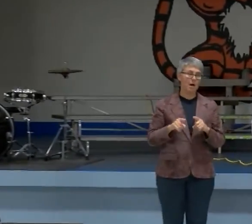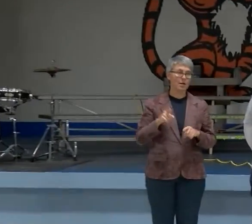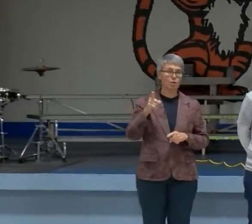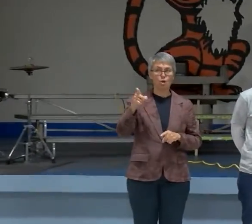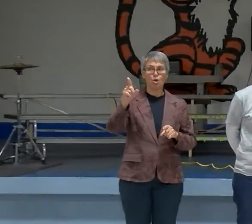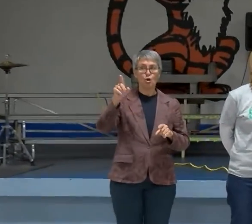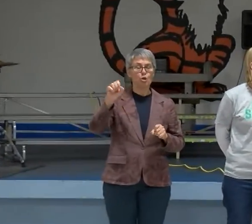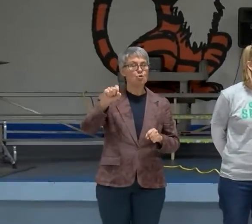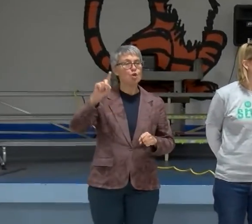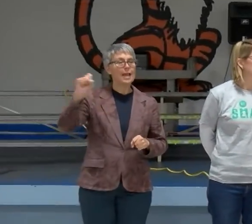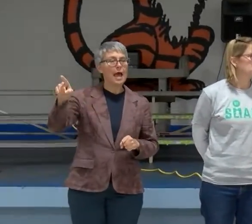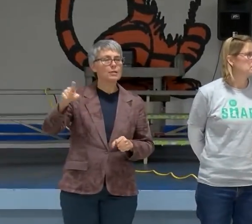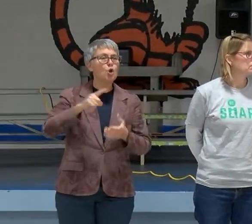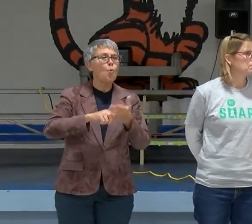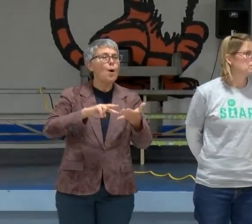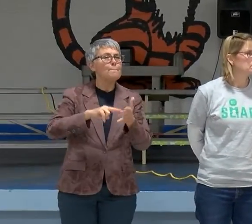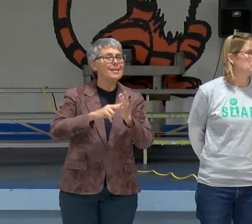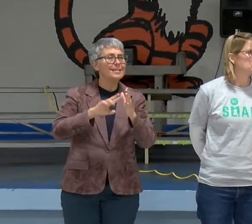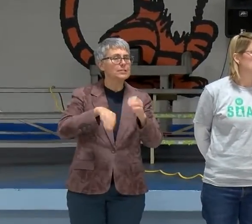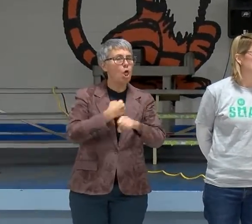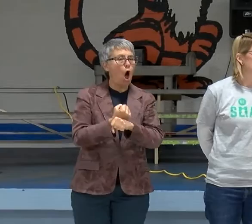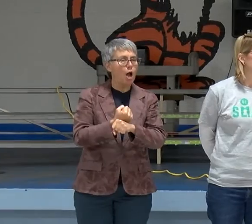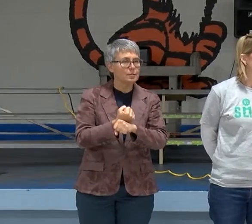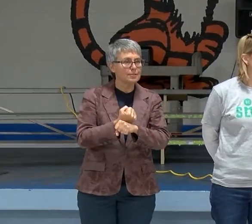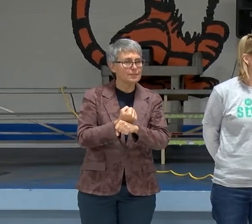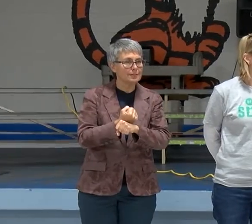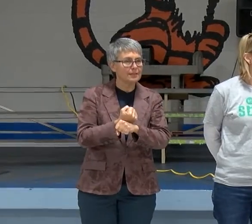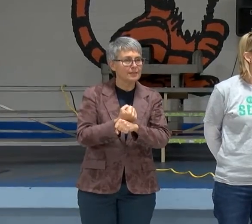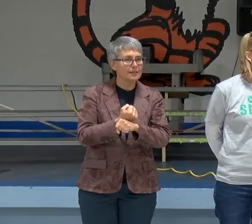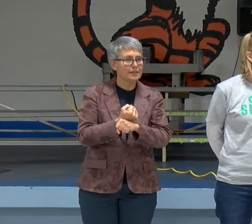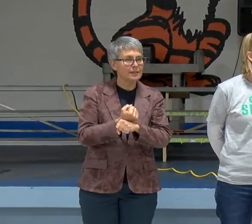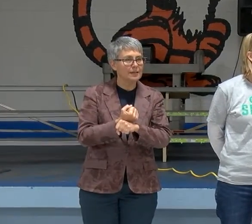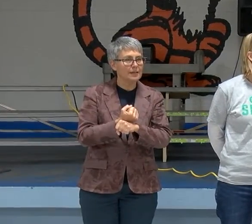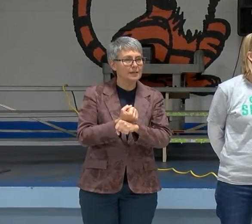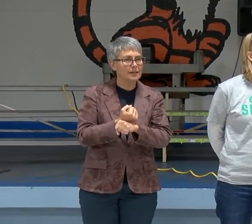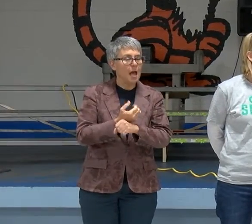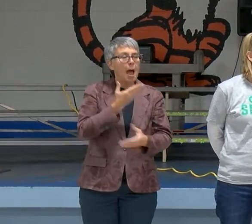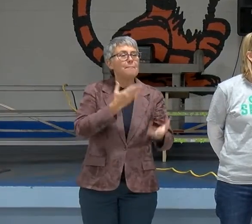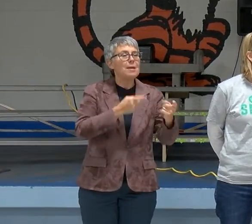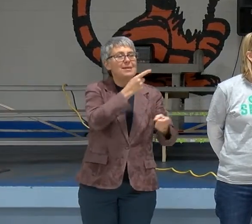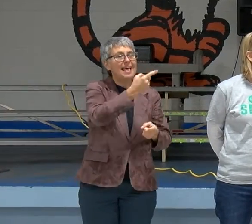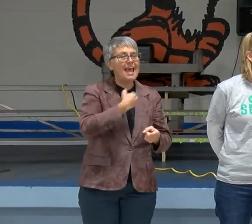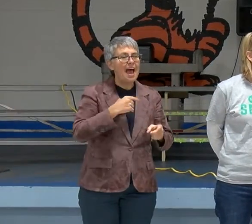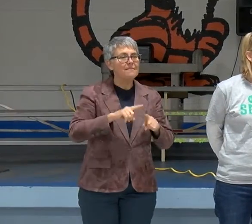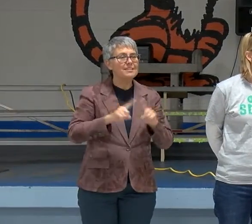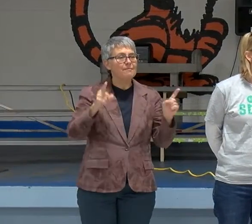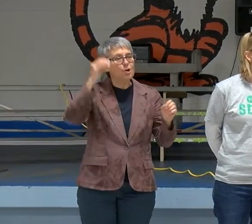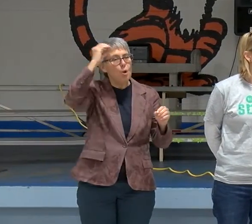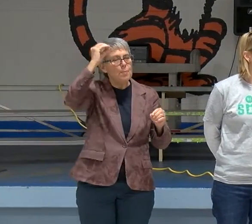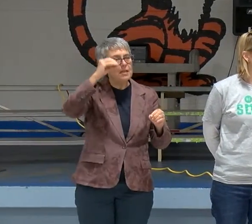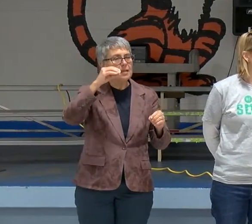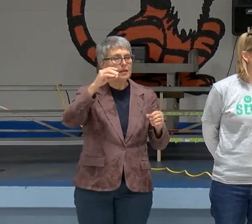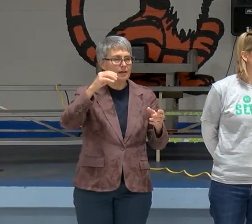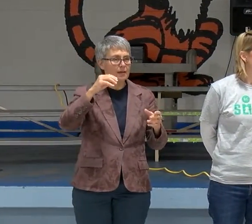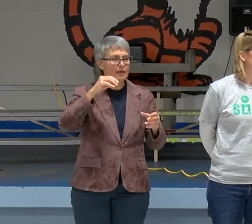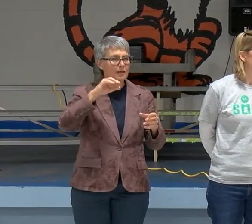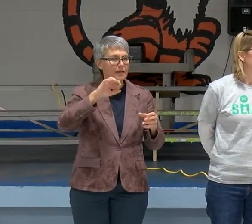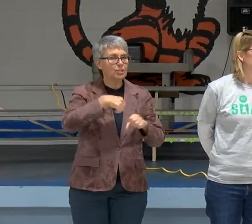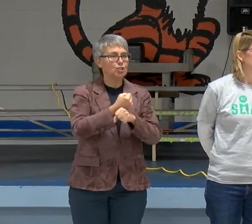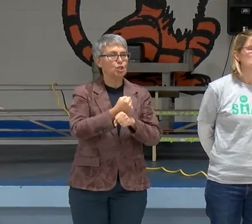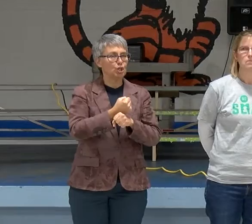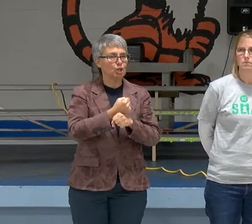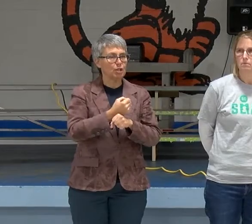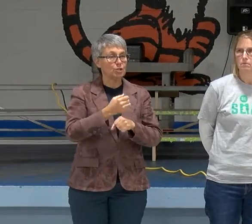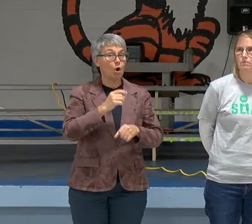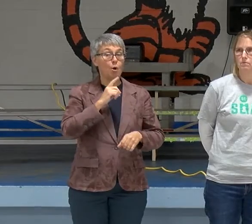can you tell me what you mean by secured? Because secured would be locked and the key